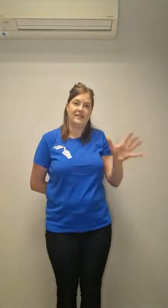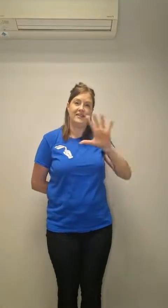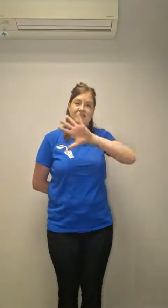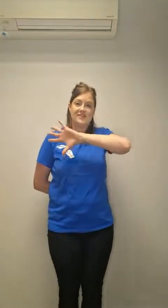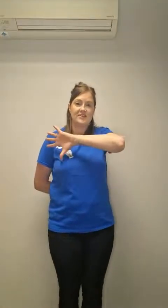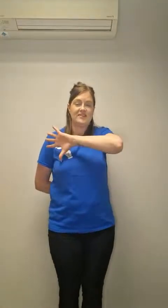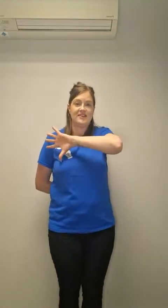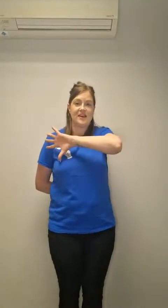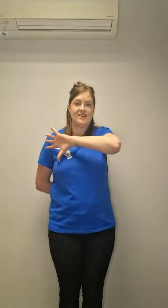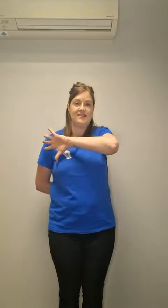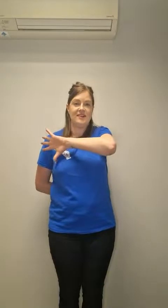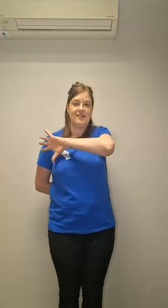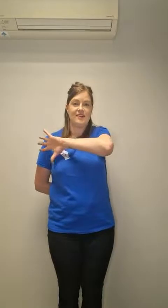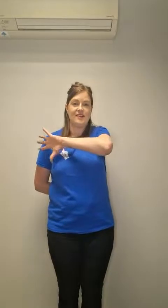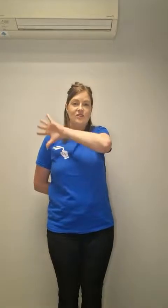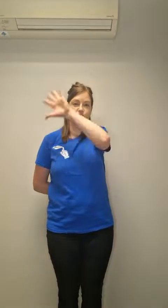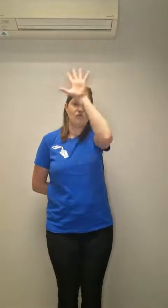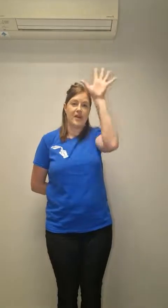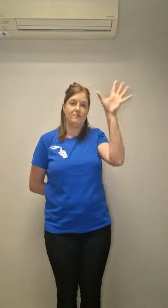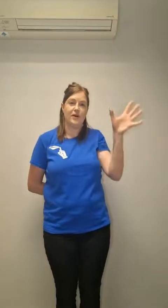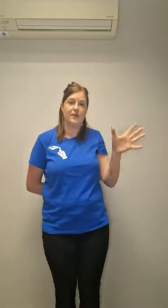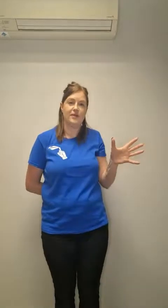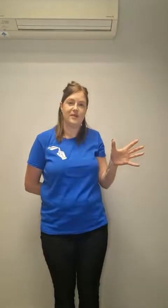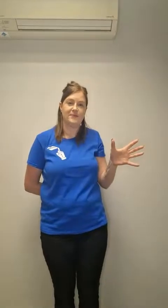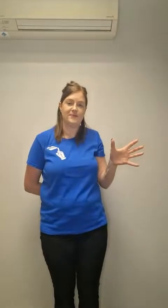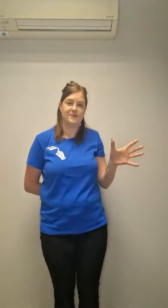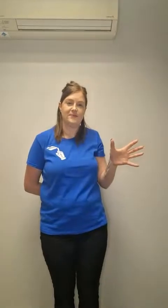So just a nice rainbow.